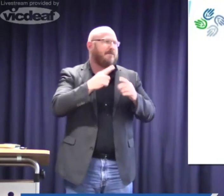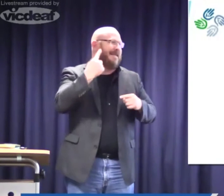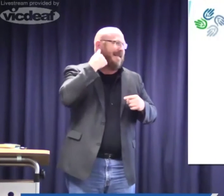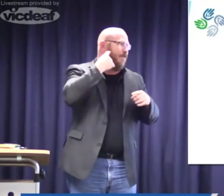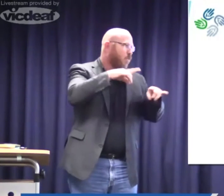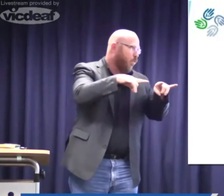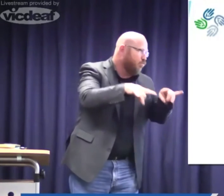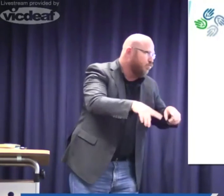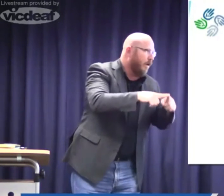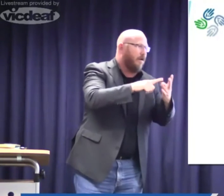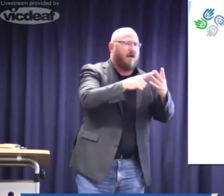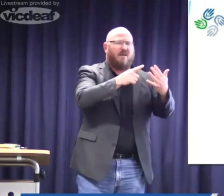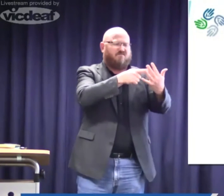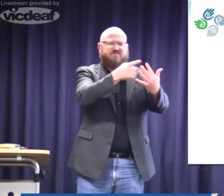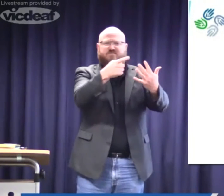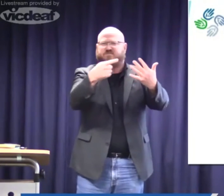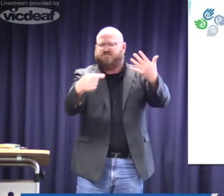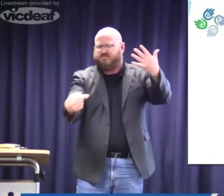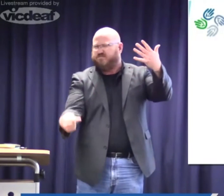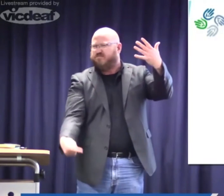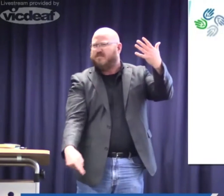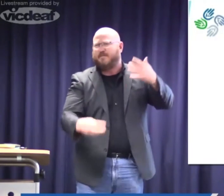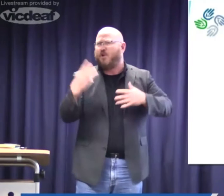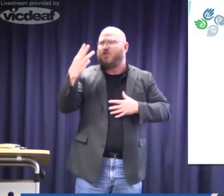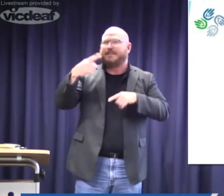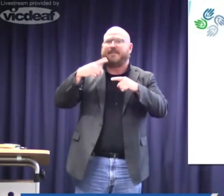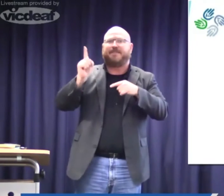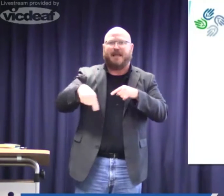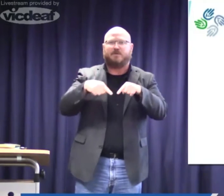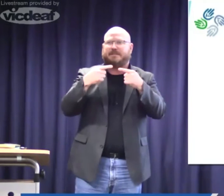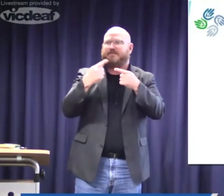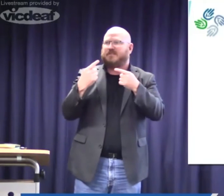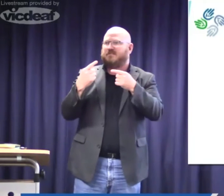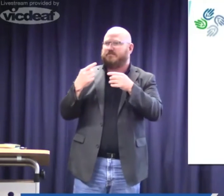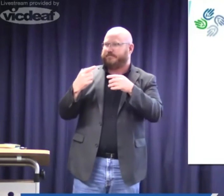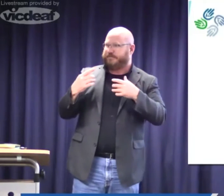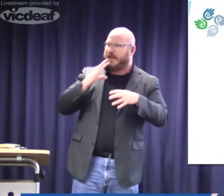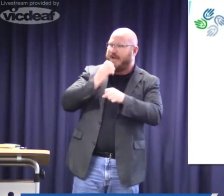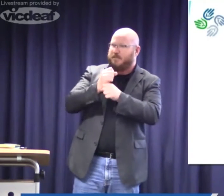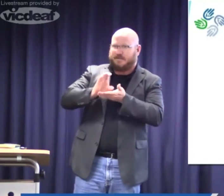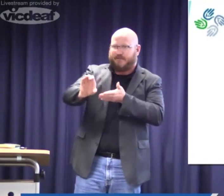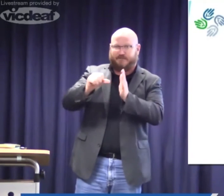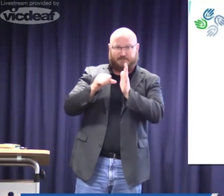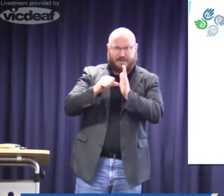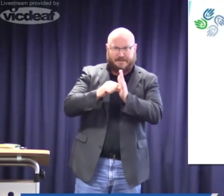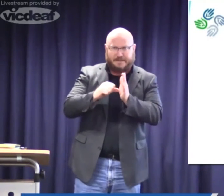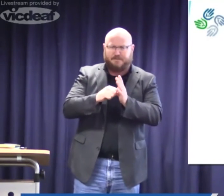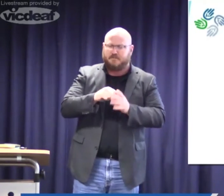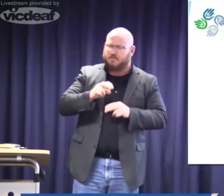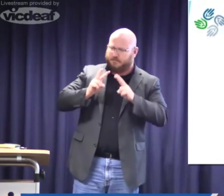There was the Better Start program, the Aged Care, Hearing Australia. There was a range. There was about 13,000